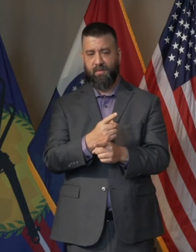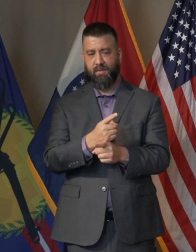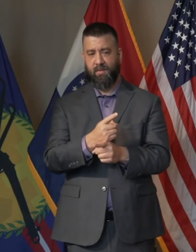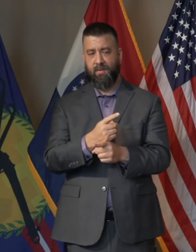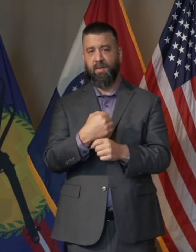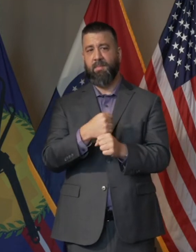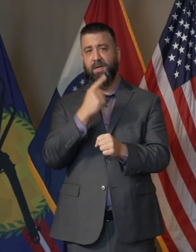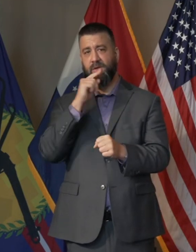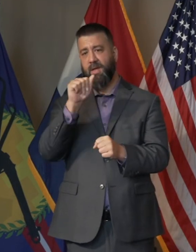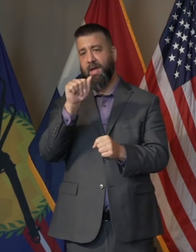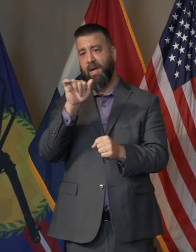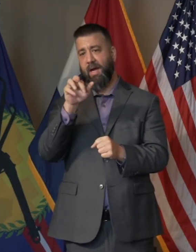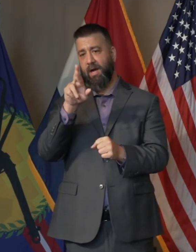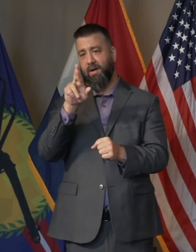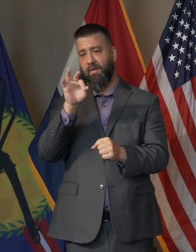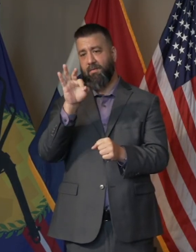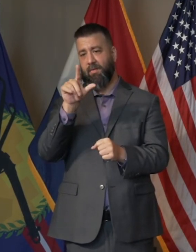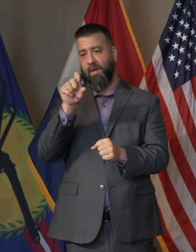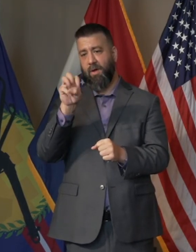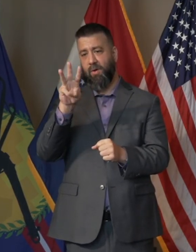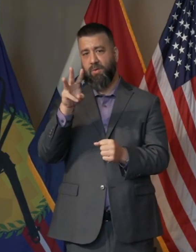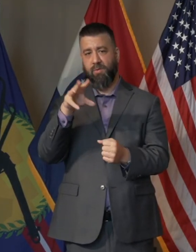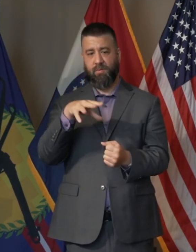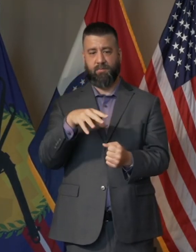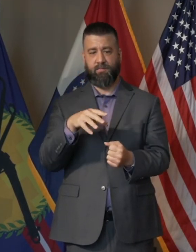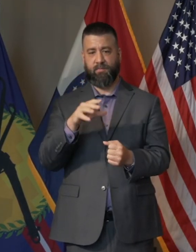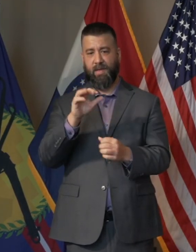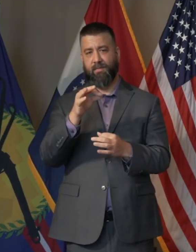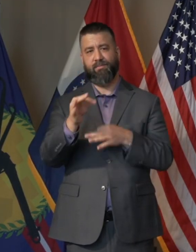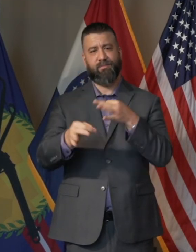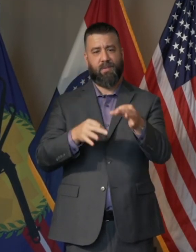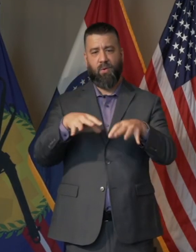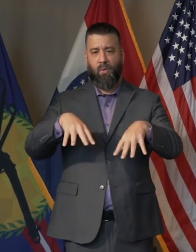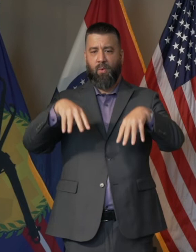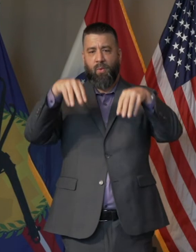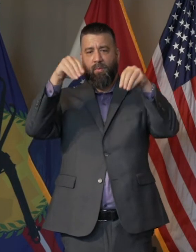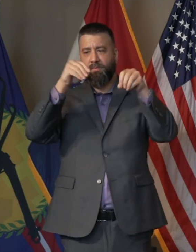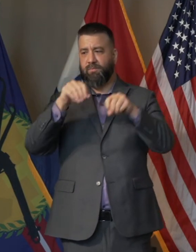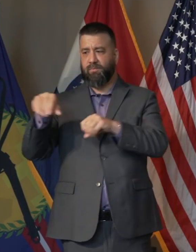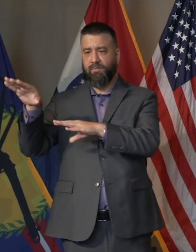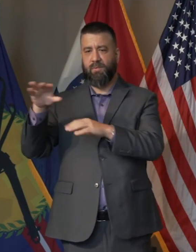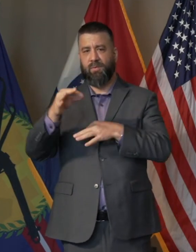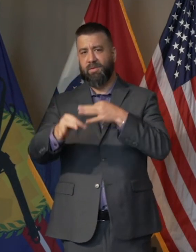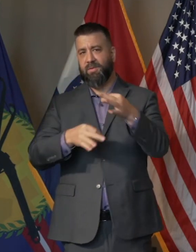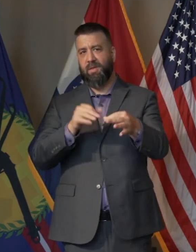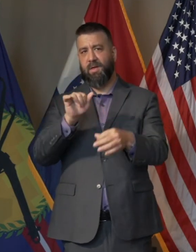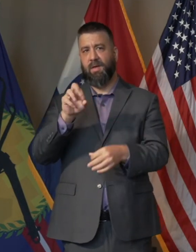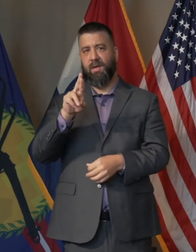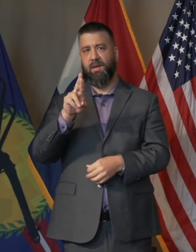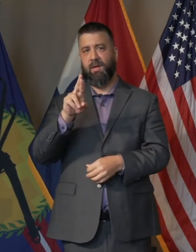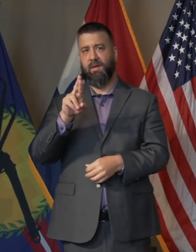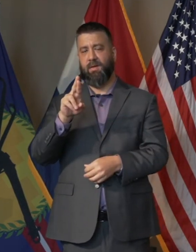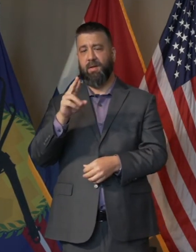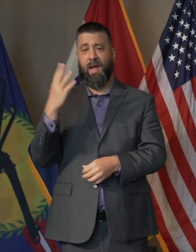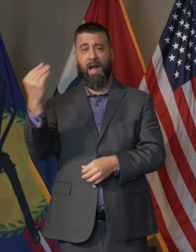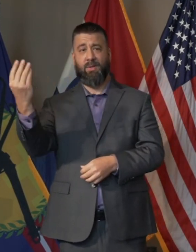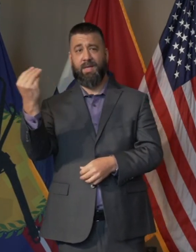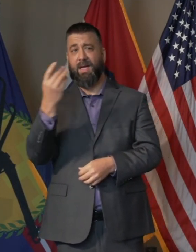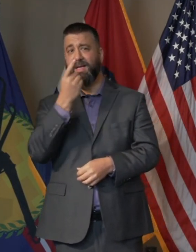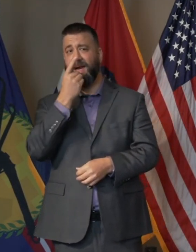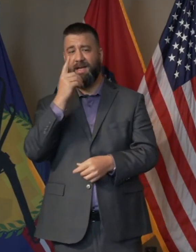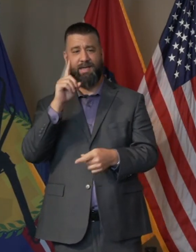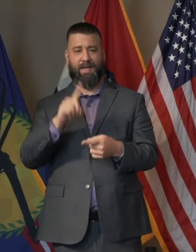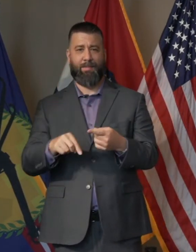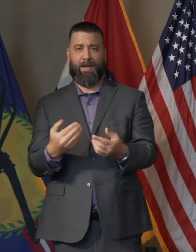airflow guidelines for outdoor dining. Outdoor dining can't simply be a structure that is new. It has